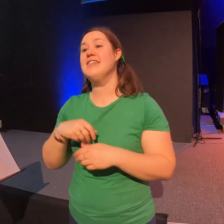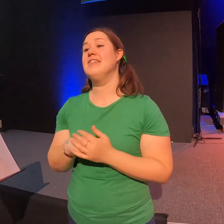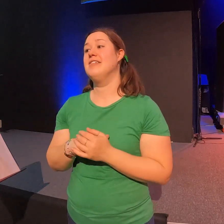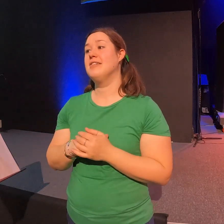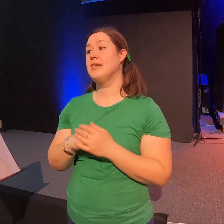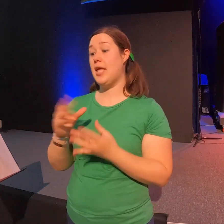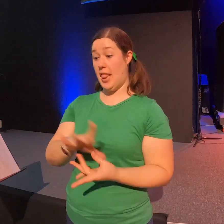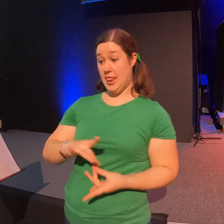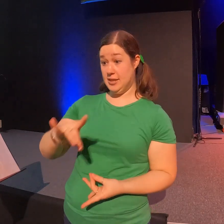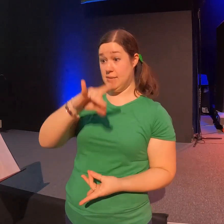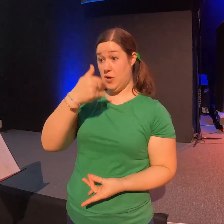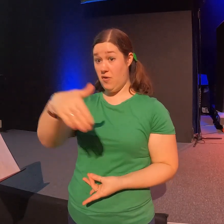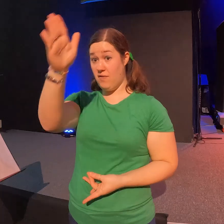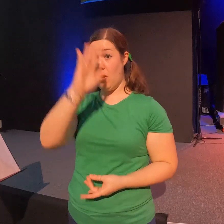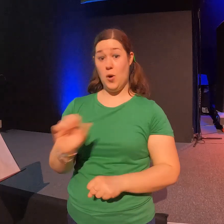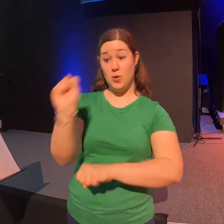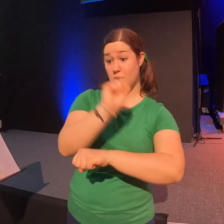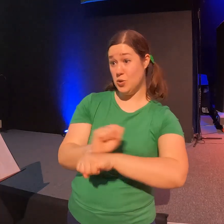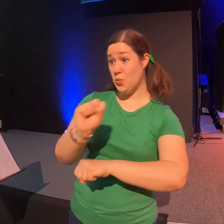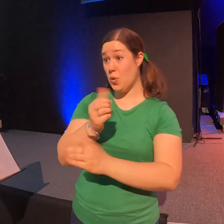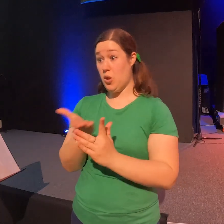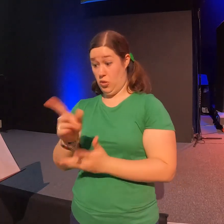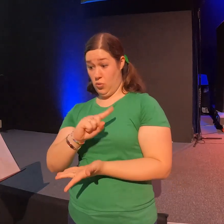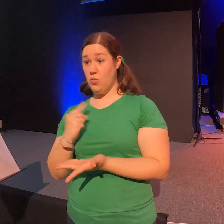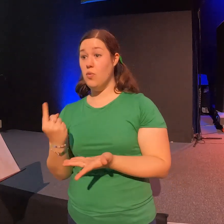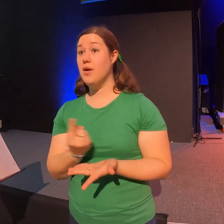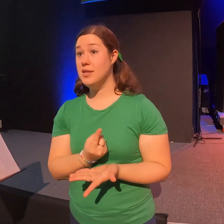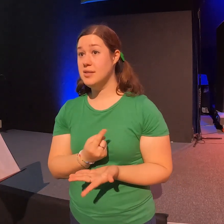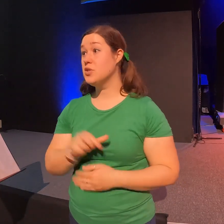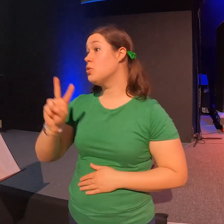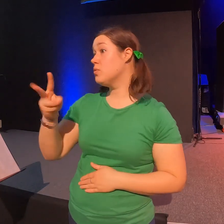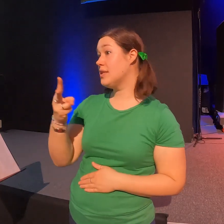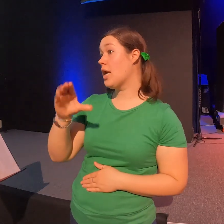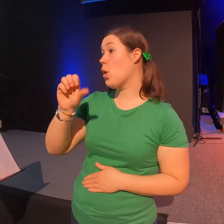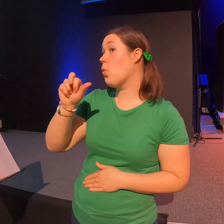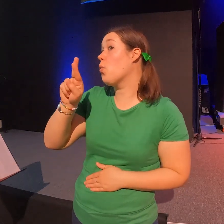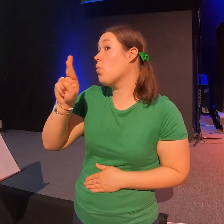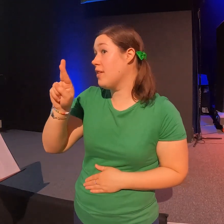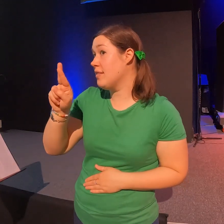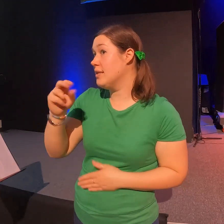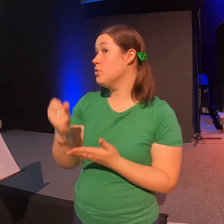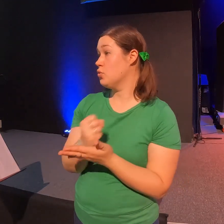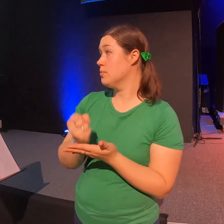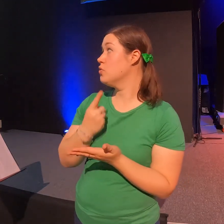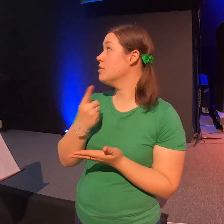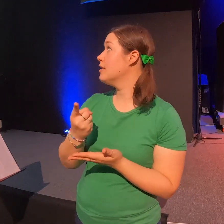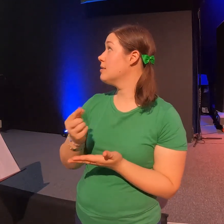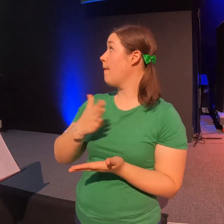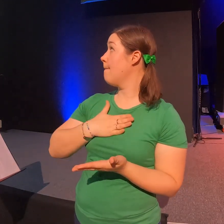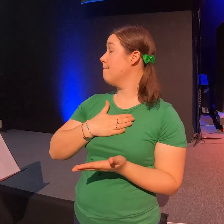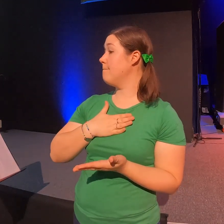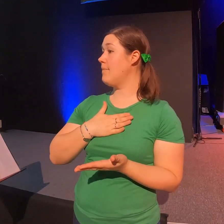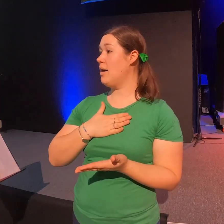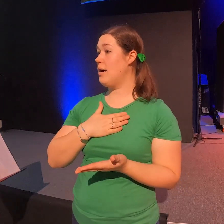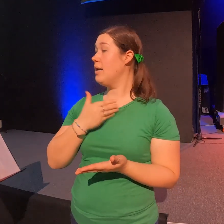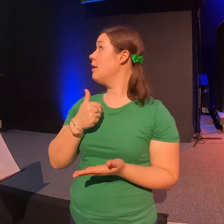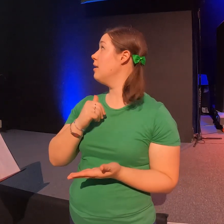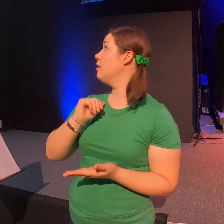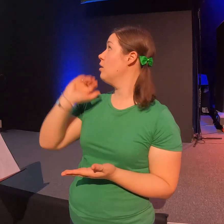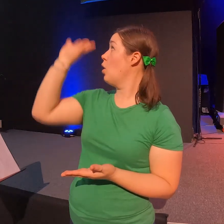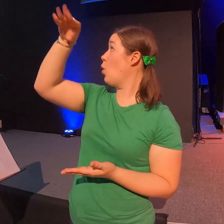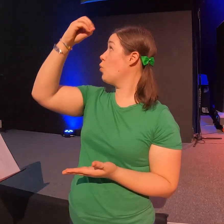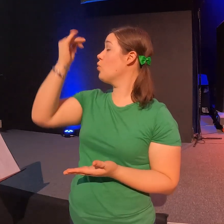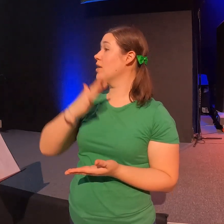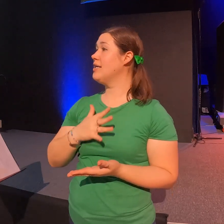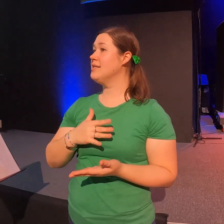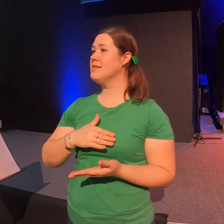through us. I like how 2 Corinthians puts it. But he said to me, my grace is sufficient for you, for my power is made perfect